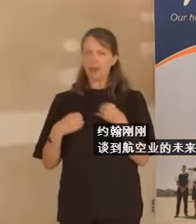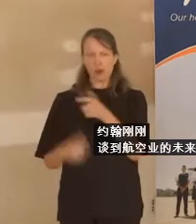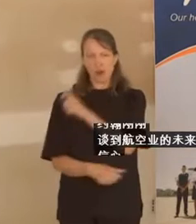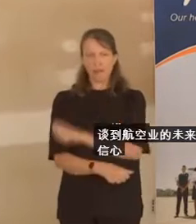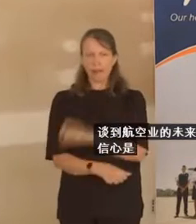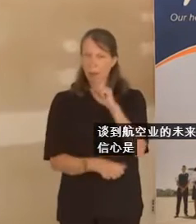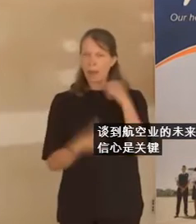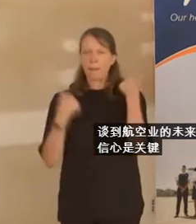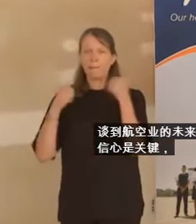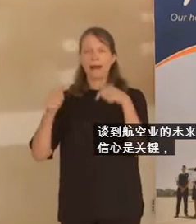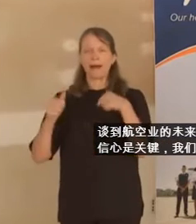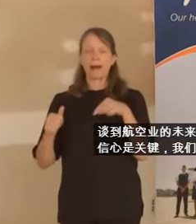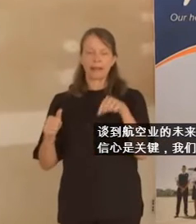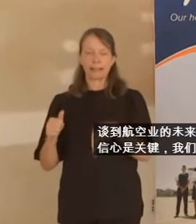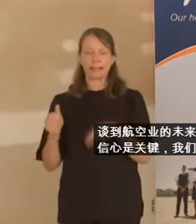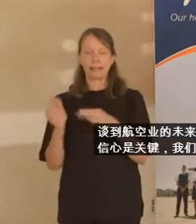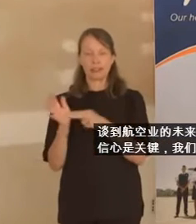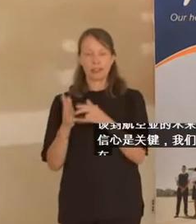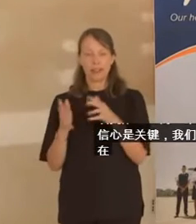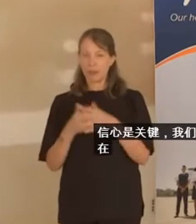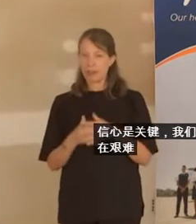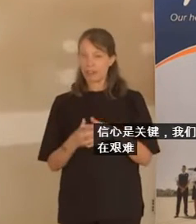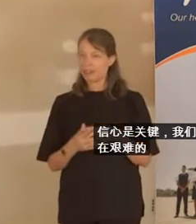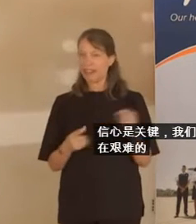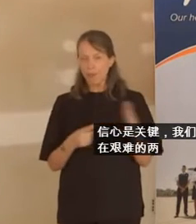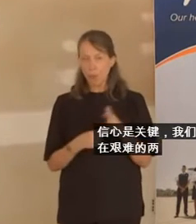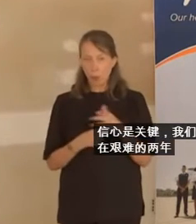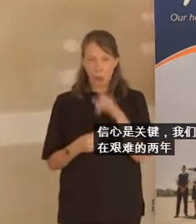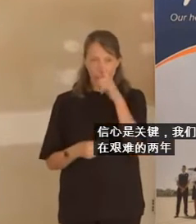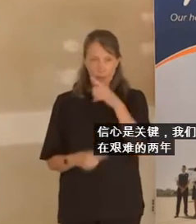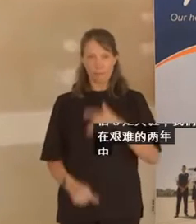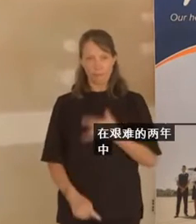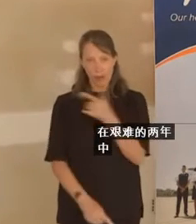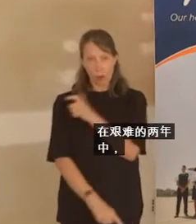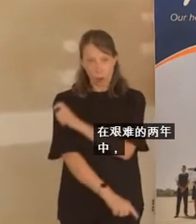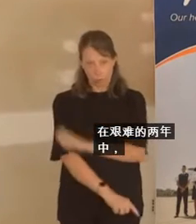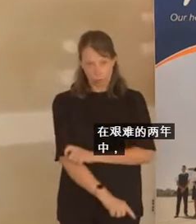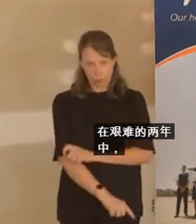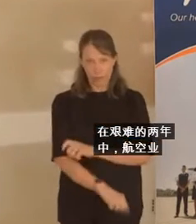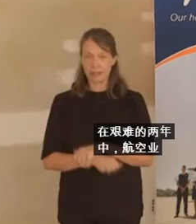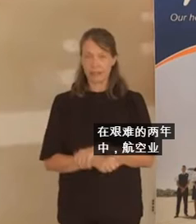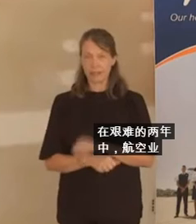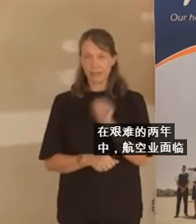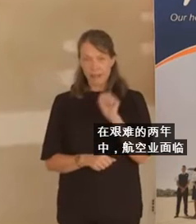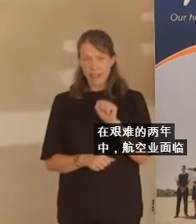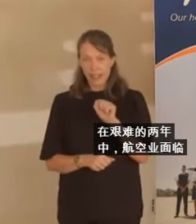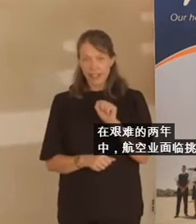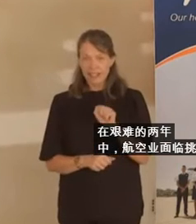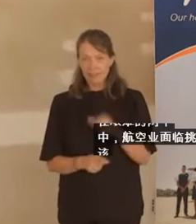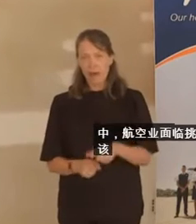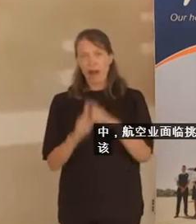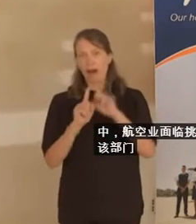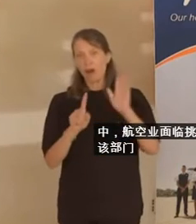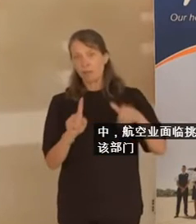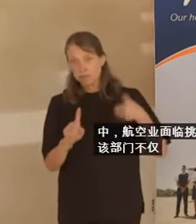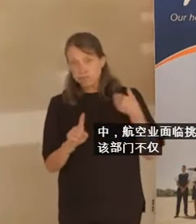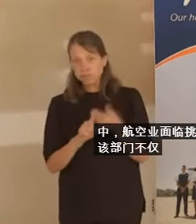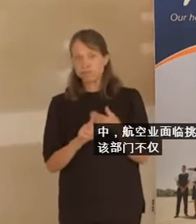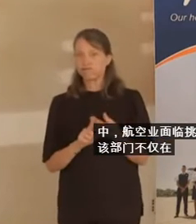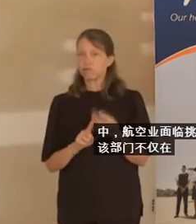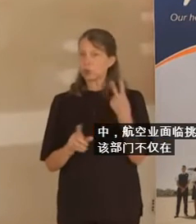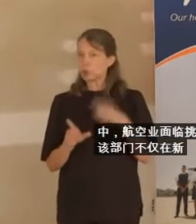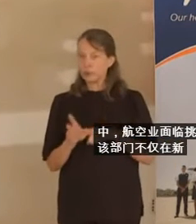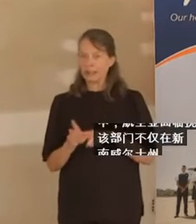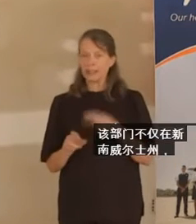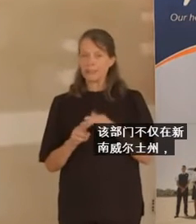forward. Confidence is key, and we've seen that over what has been a difficult 2 years. It's been a challenging time for the aviation sector,